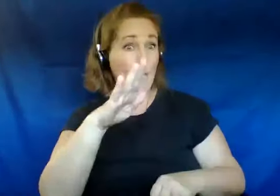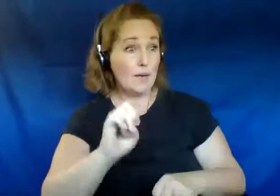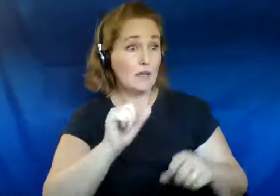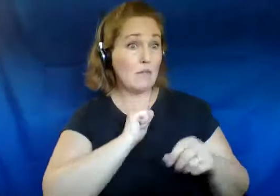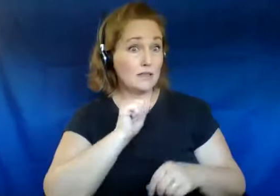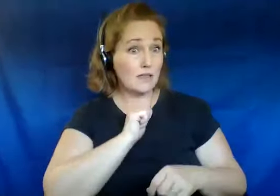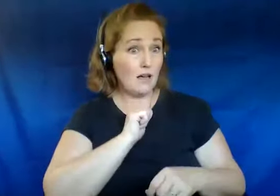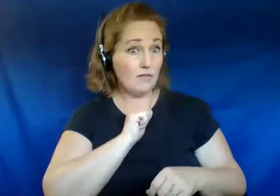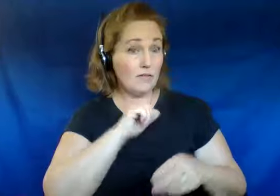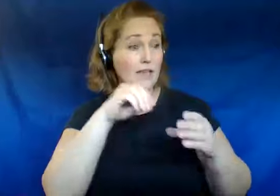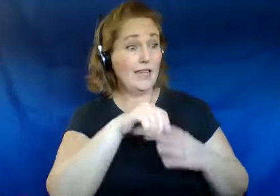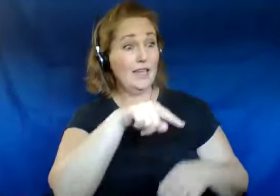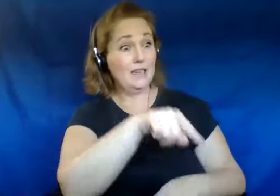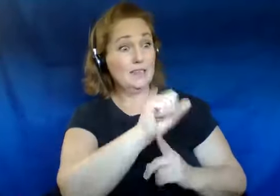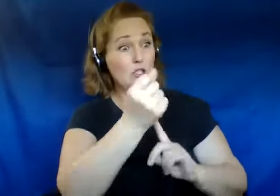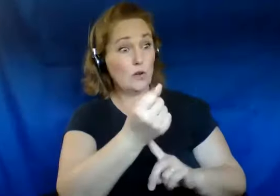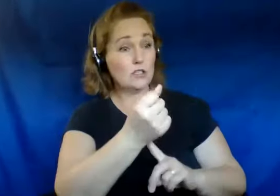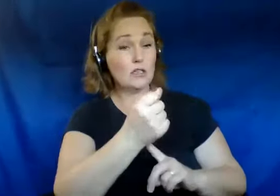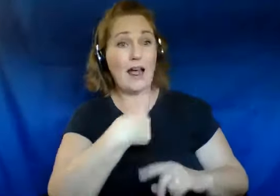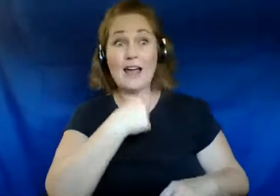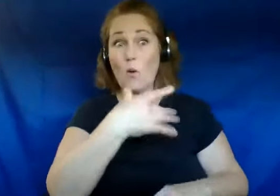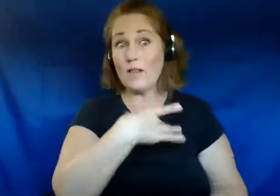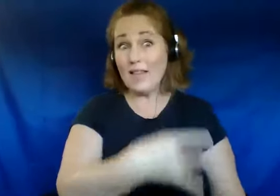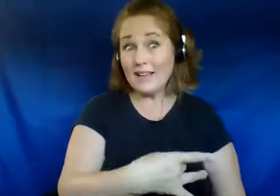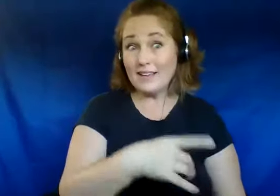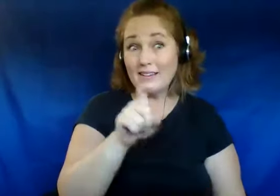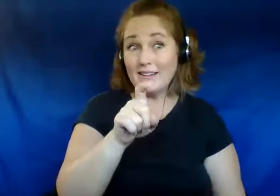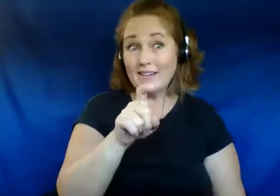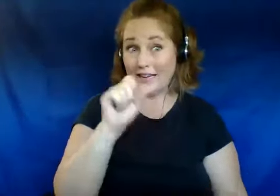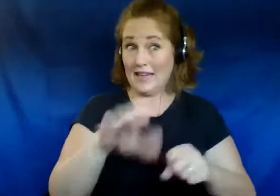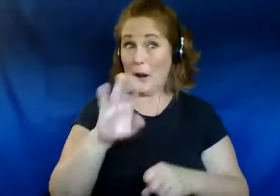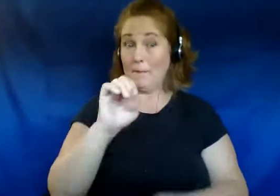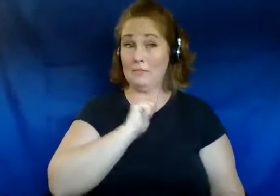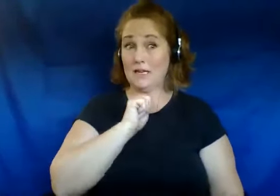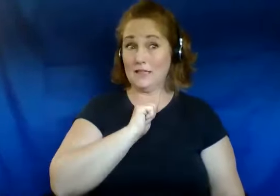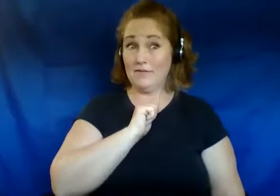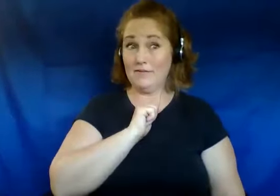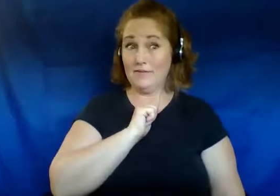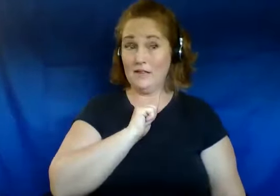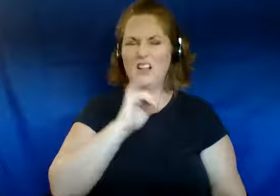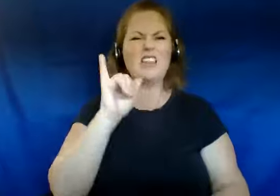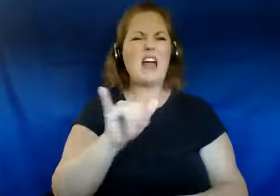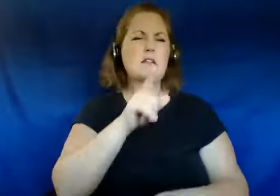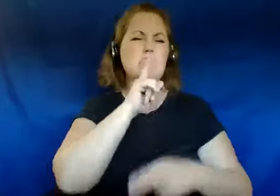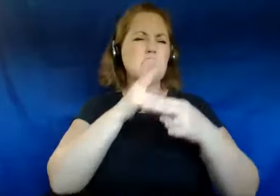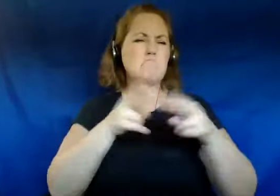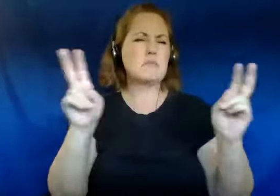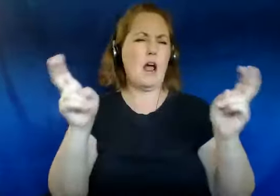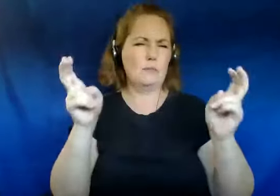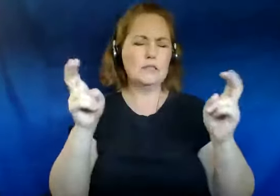a situation I don't like? And that's anonymous. Some alcoholic said